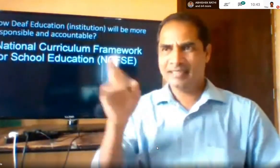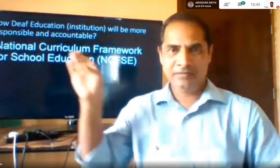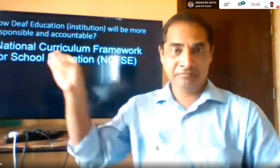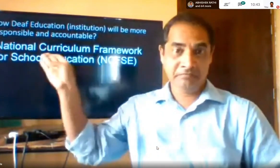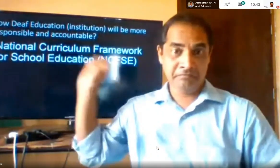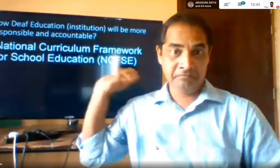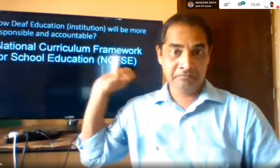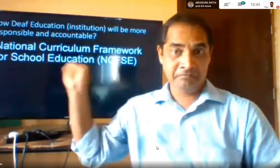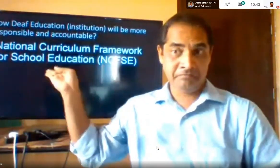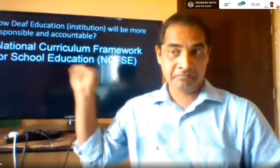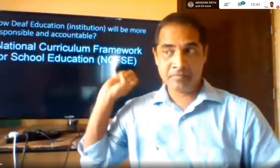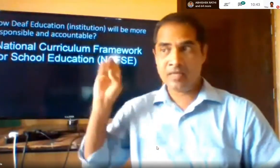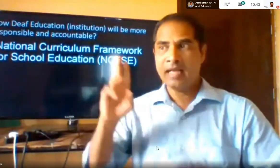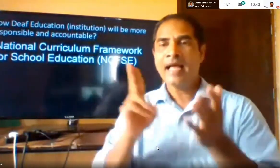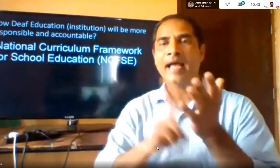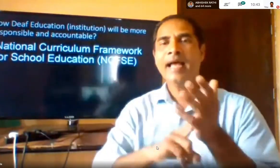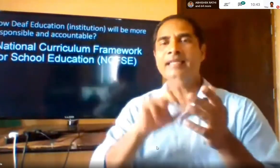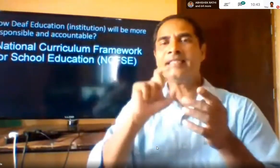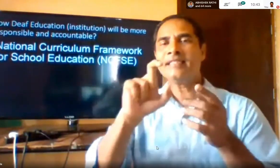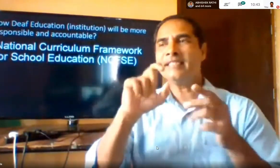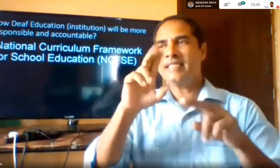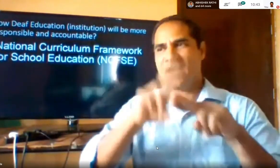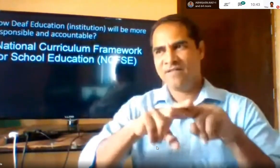So next important point is